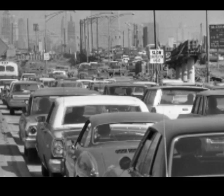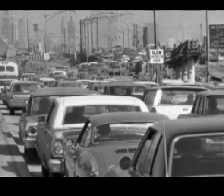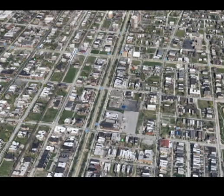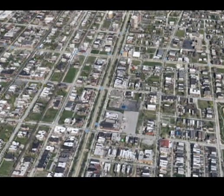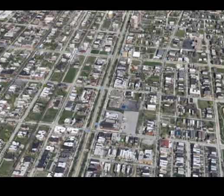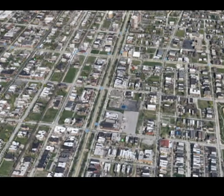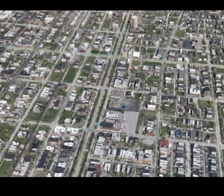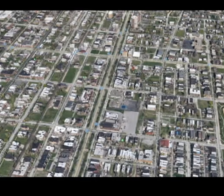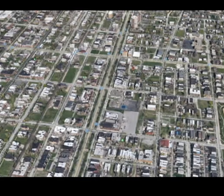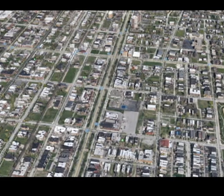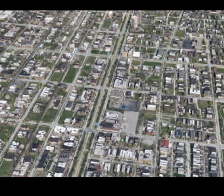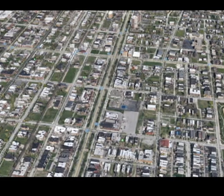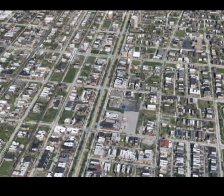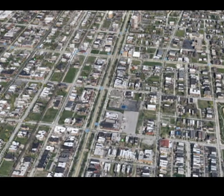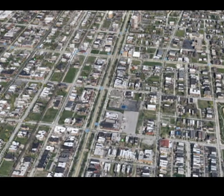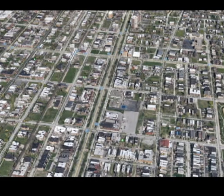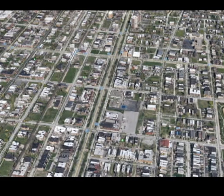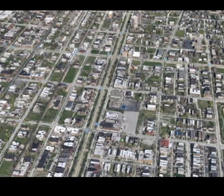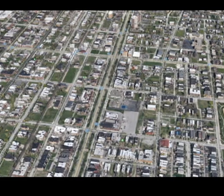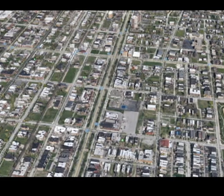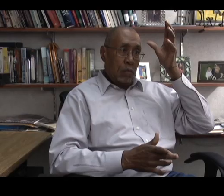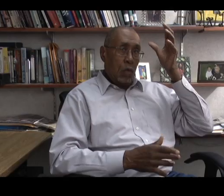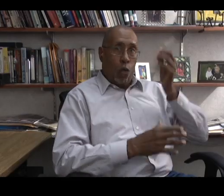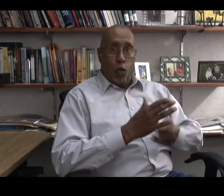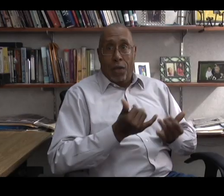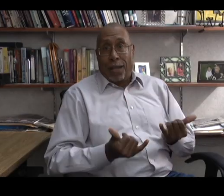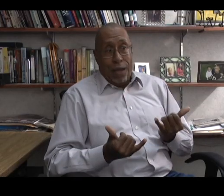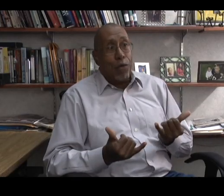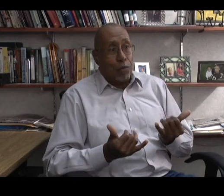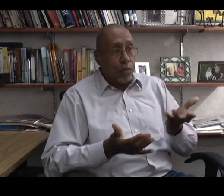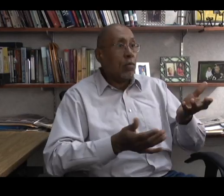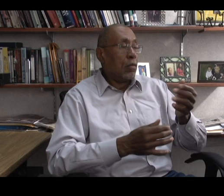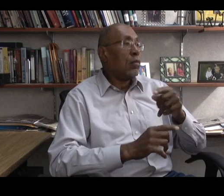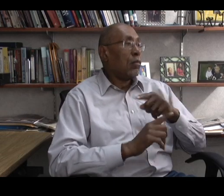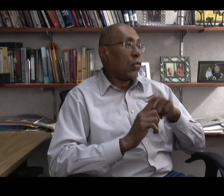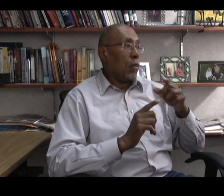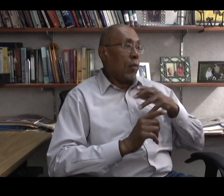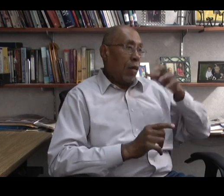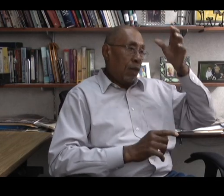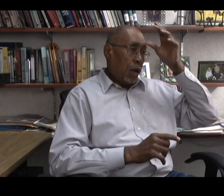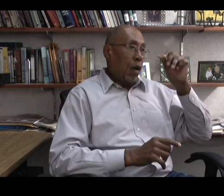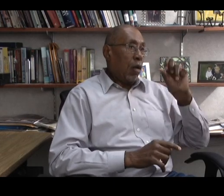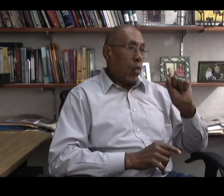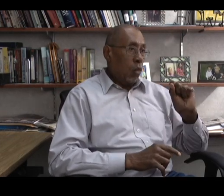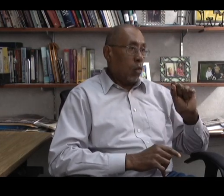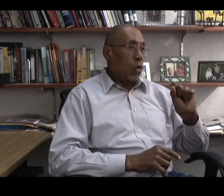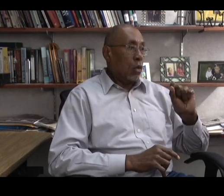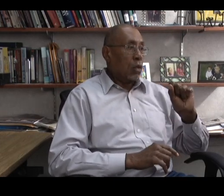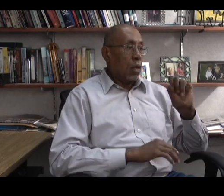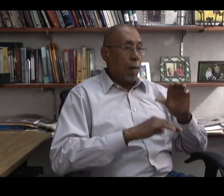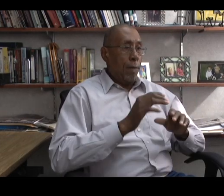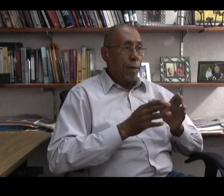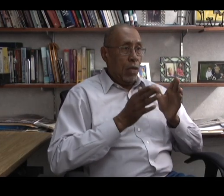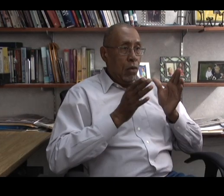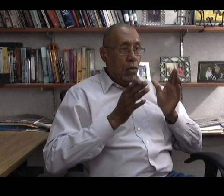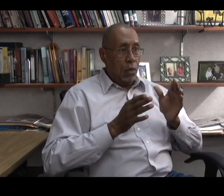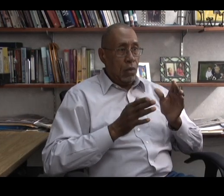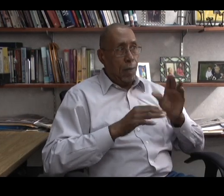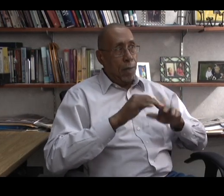the heart of the black culture. My parents are gone now, my mom and dad. My father was